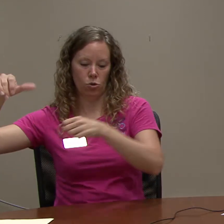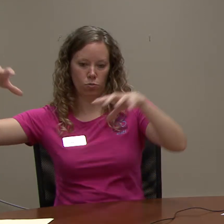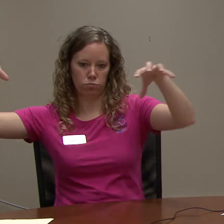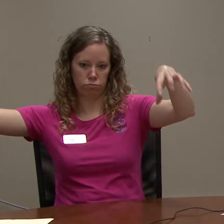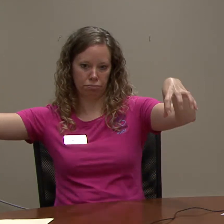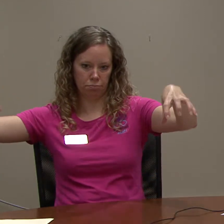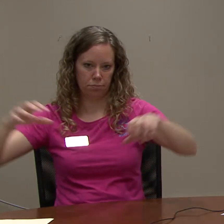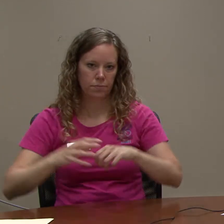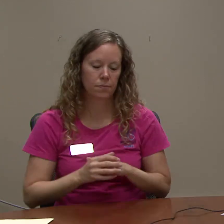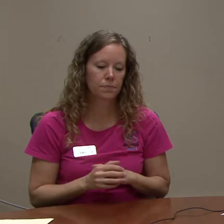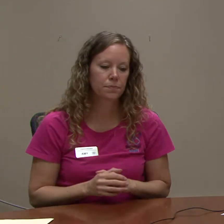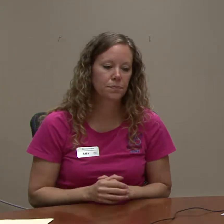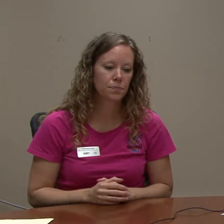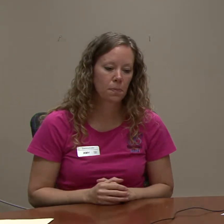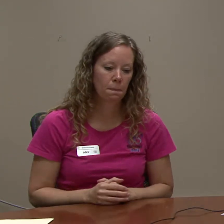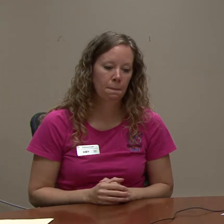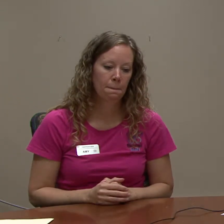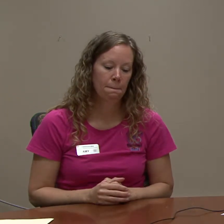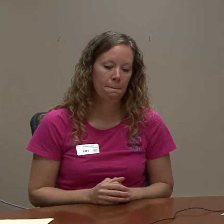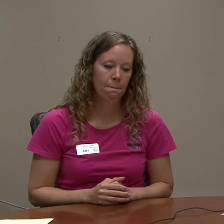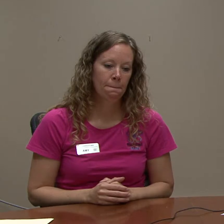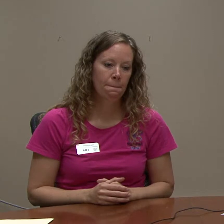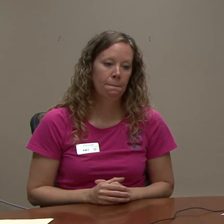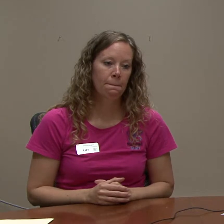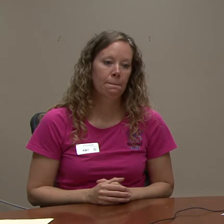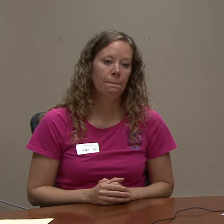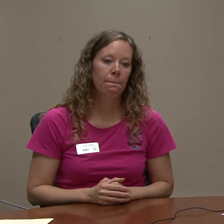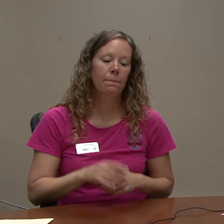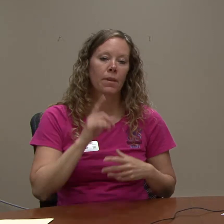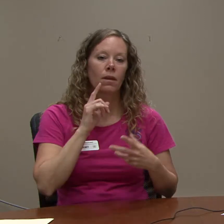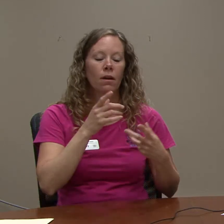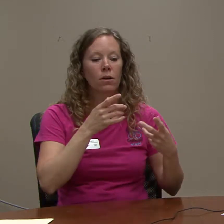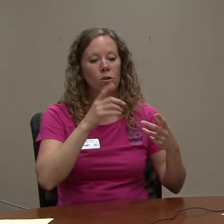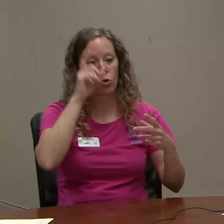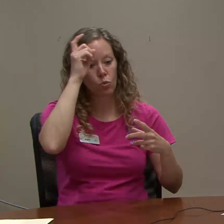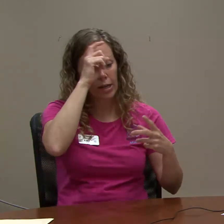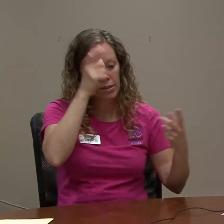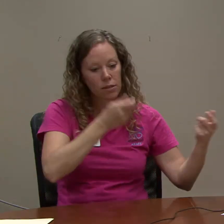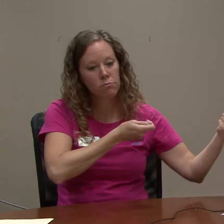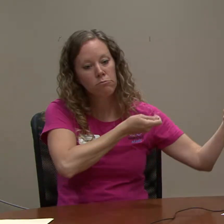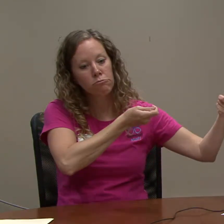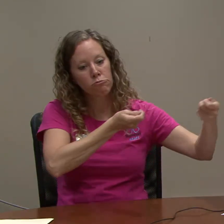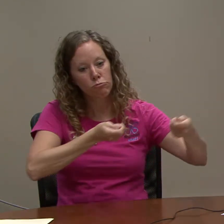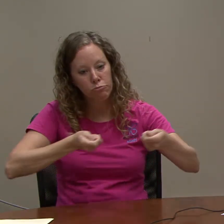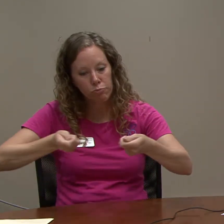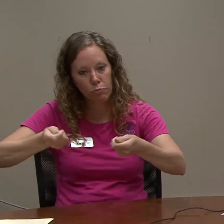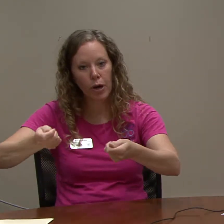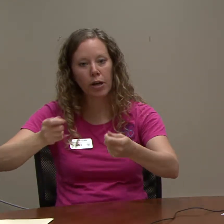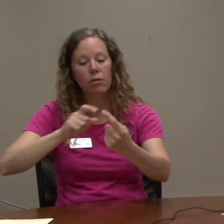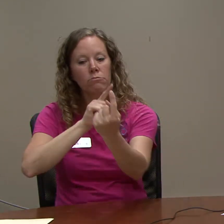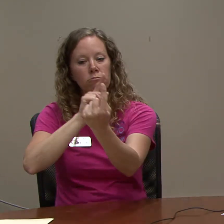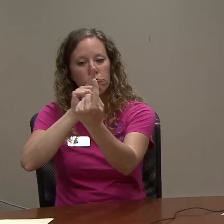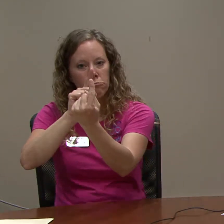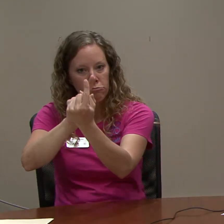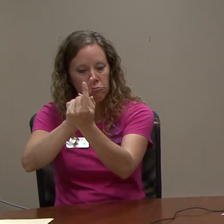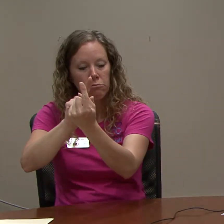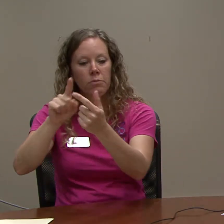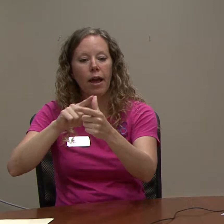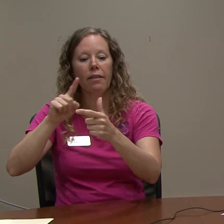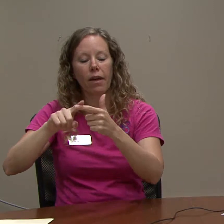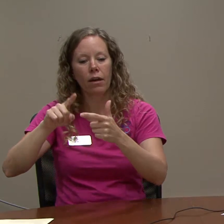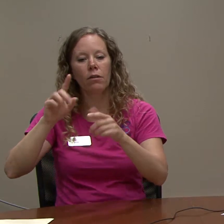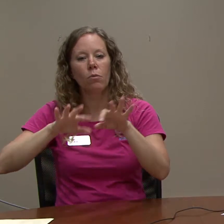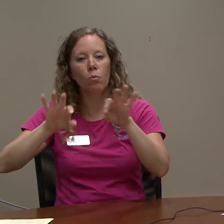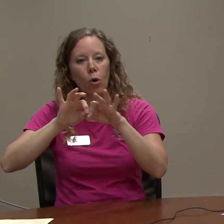To ensure sufficient time for screening, transporting the resident, monitoring the visit if necessary, and disinfecting